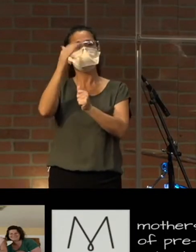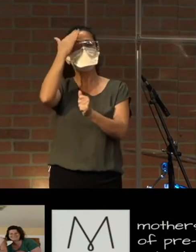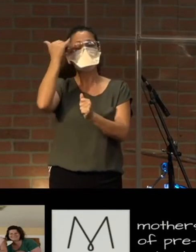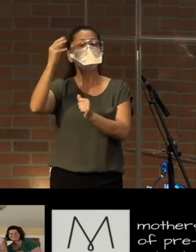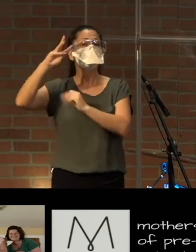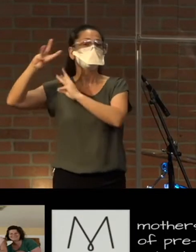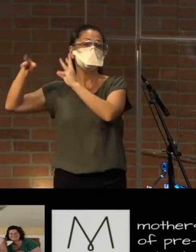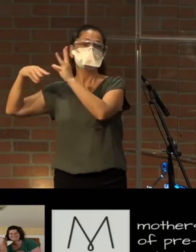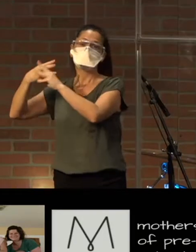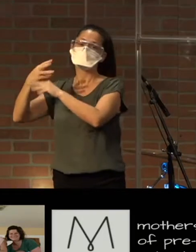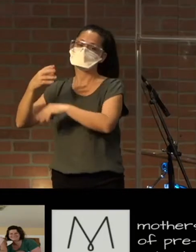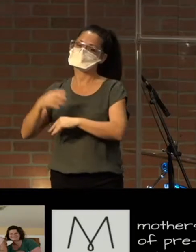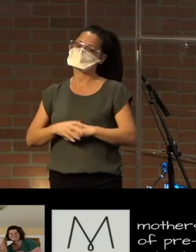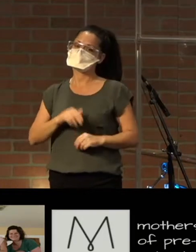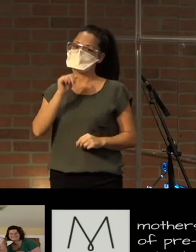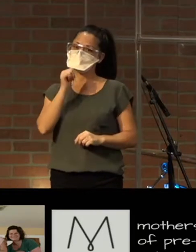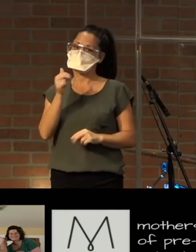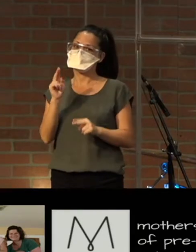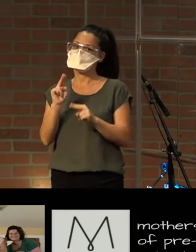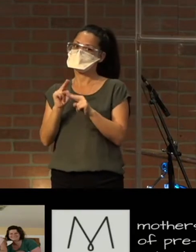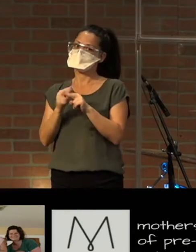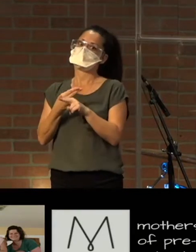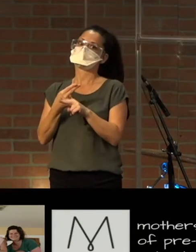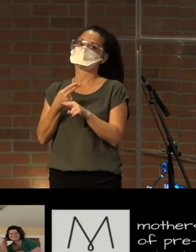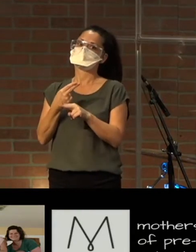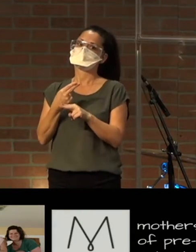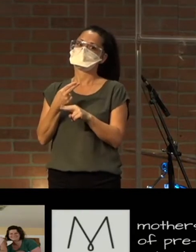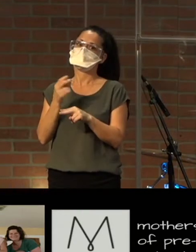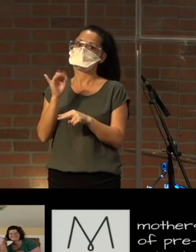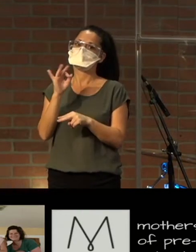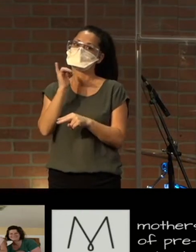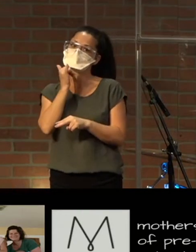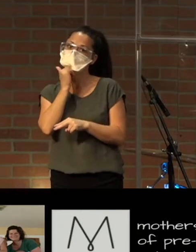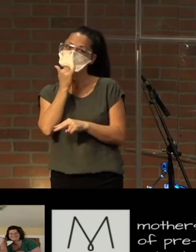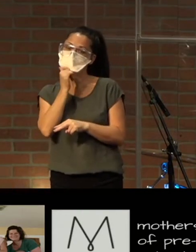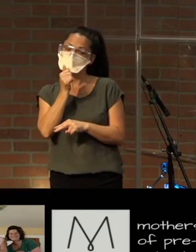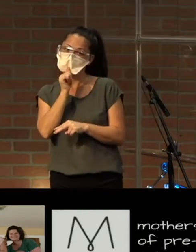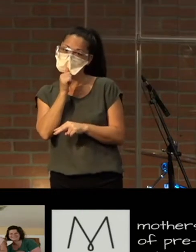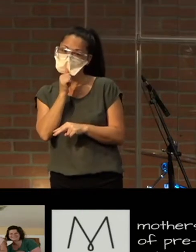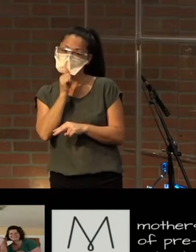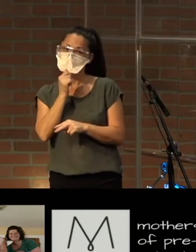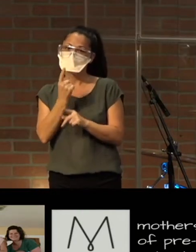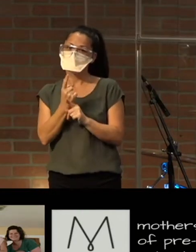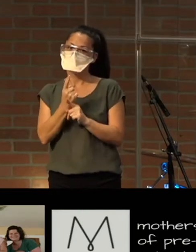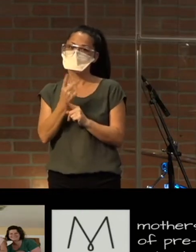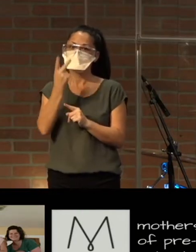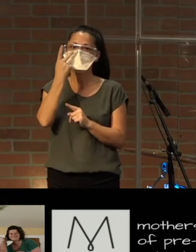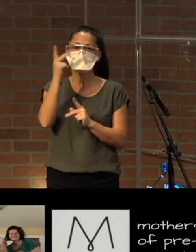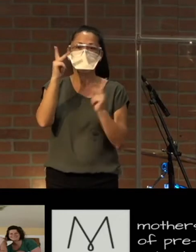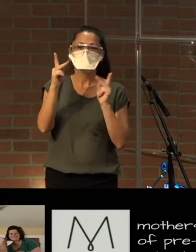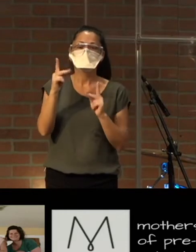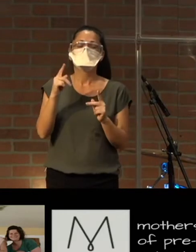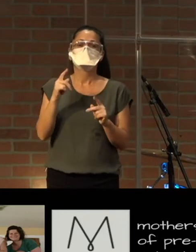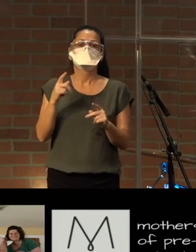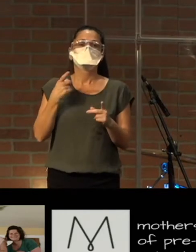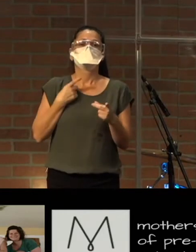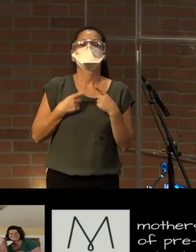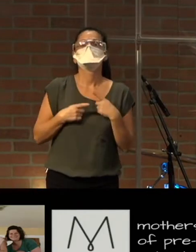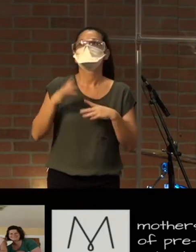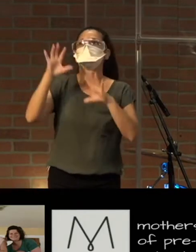not been short on suffering lately, has it? We've seen desperate people clinging to airplanes in Afghanistan